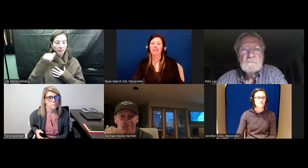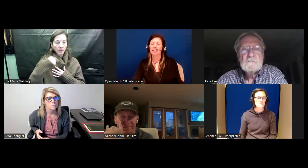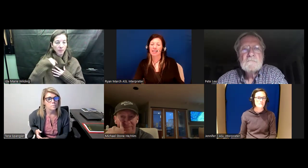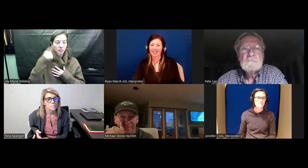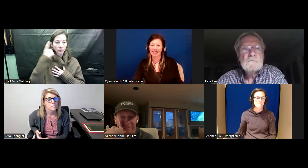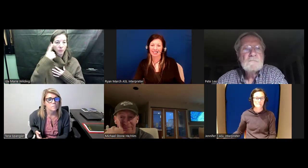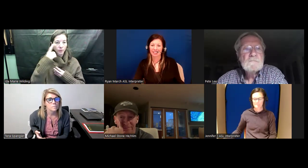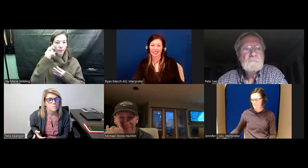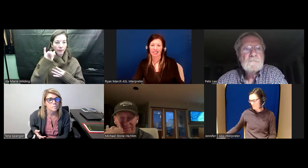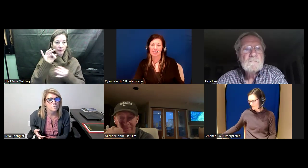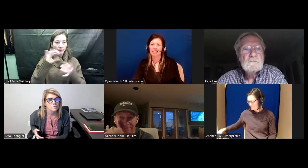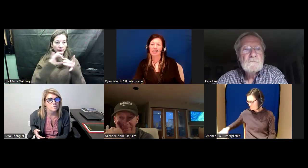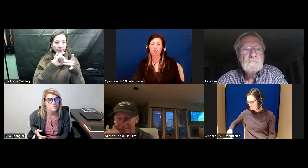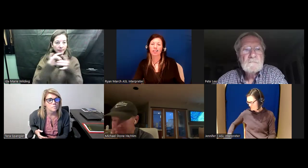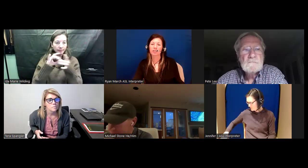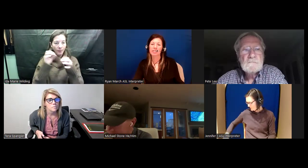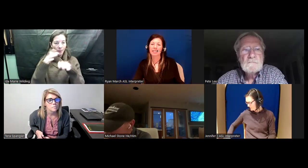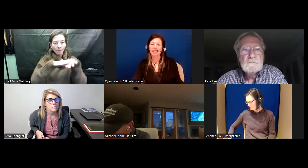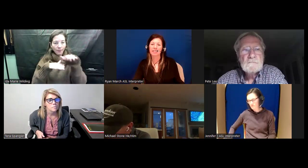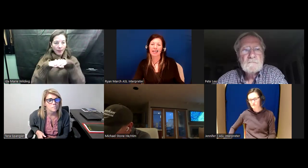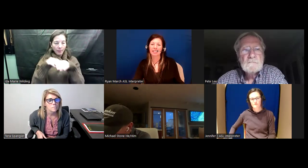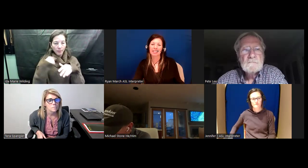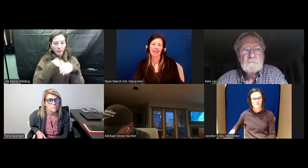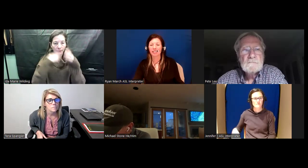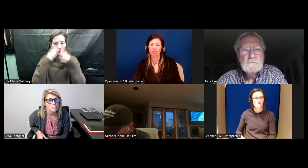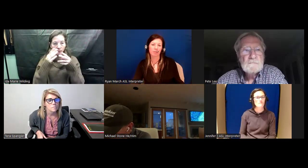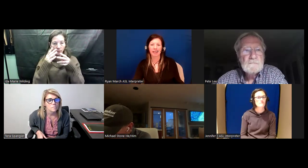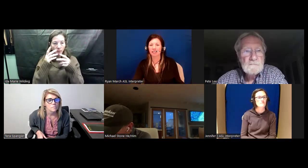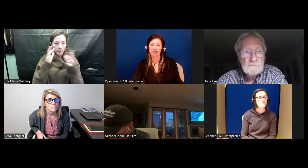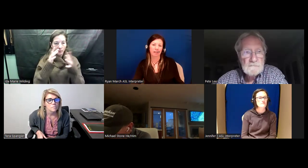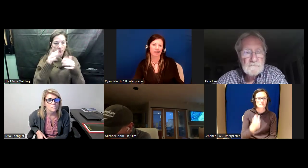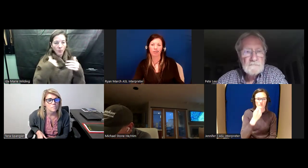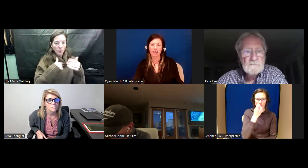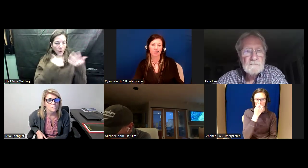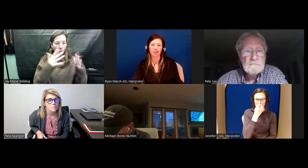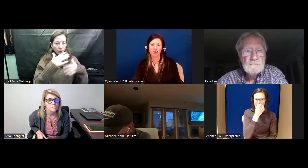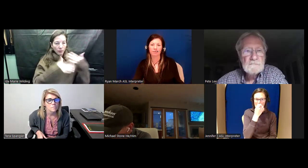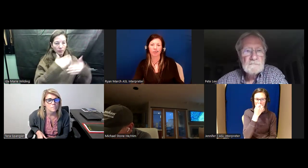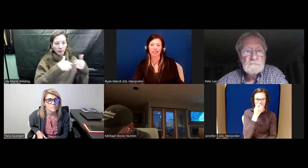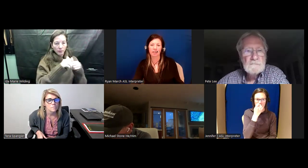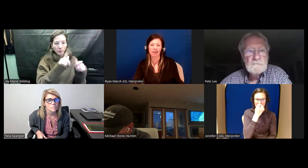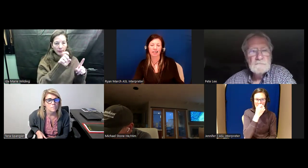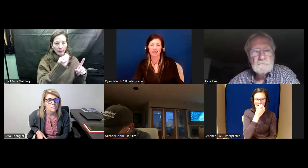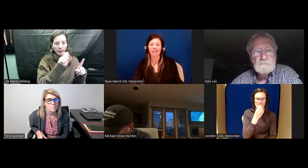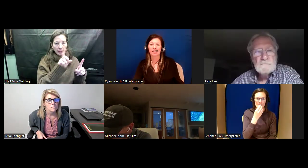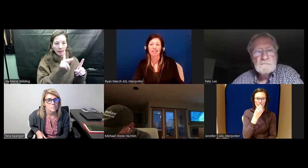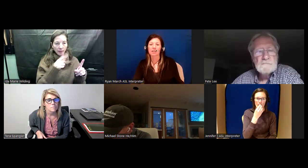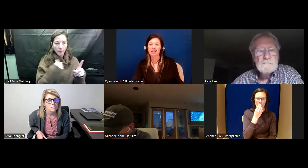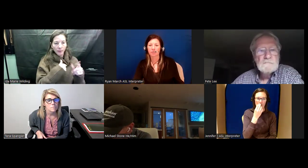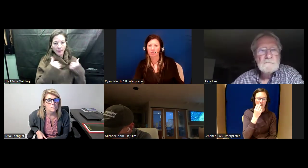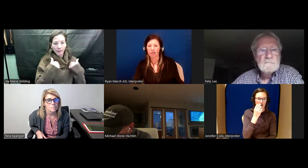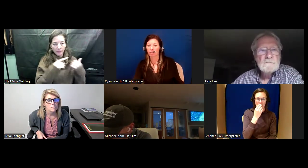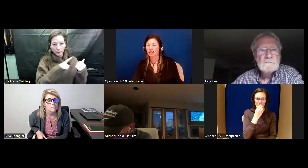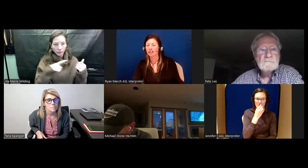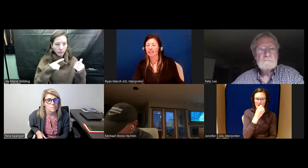And this is Ida. Yes, I'm wondering if that ties or maybe has an overlap to our focus on,